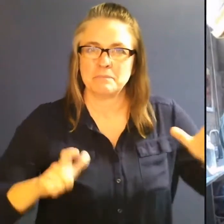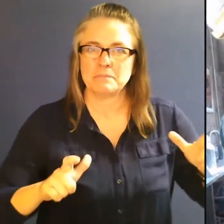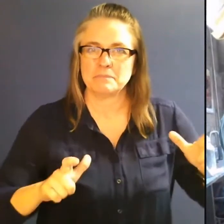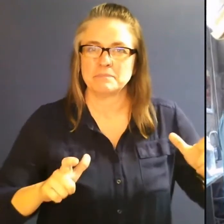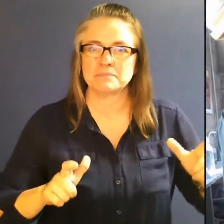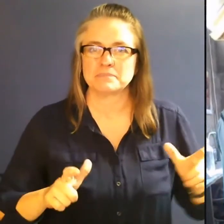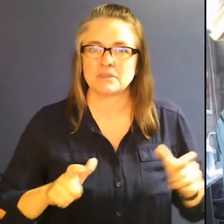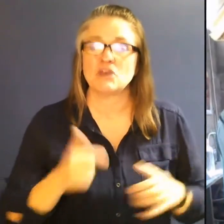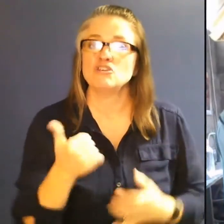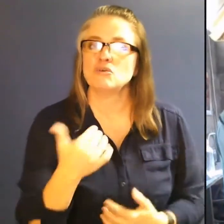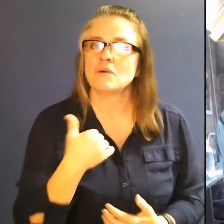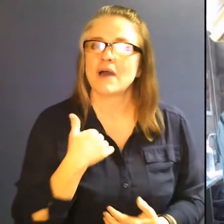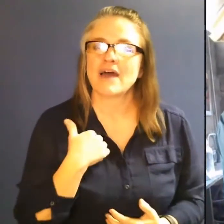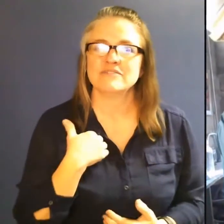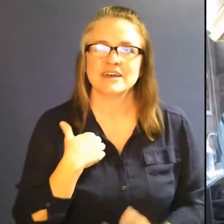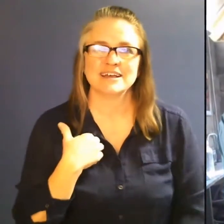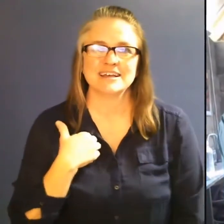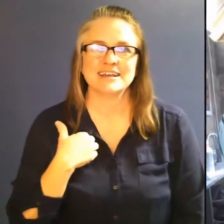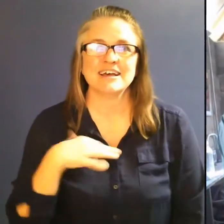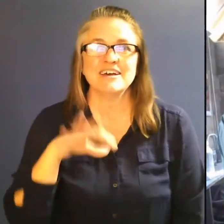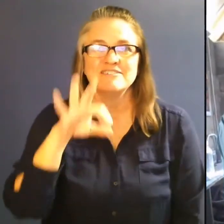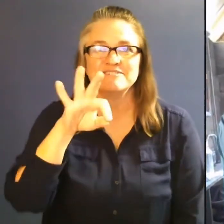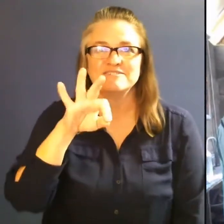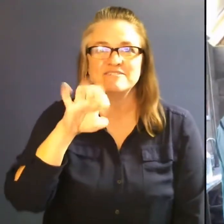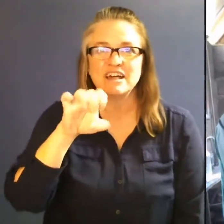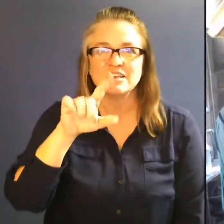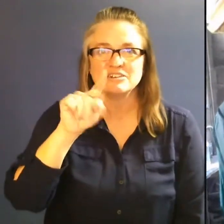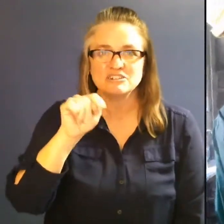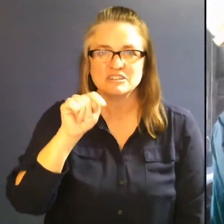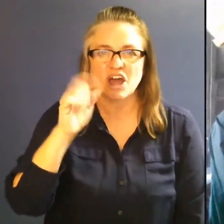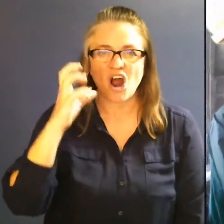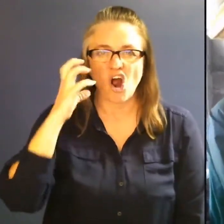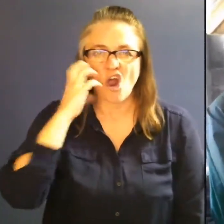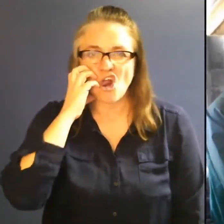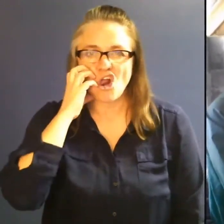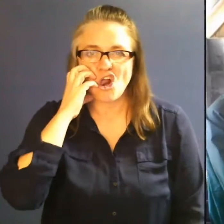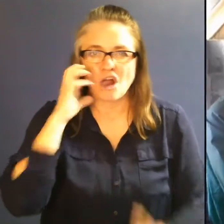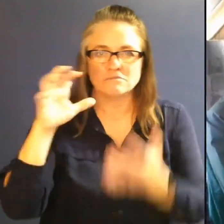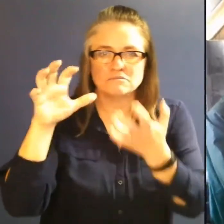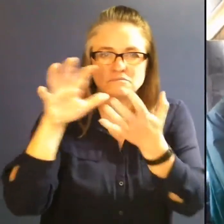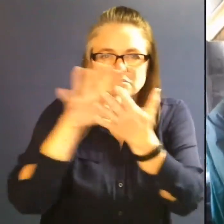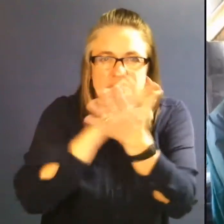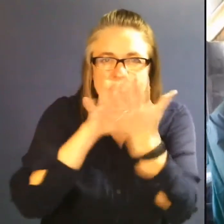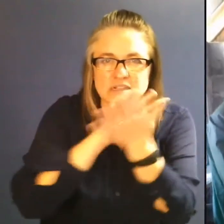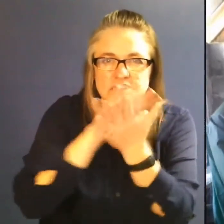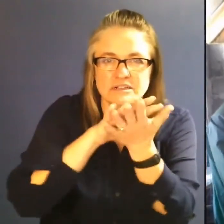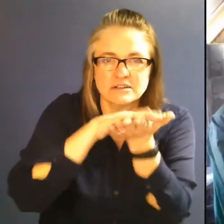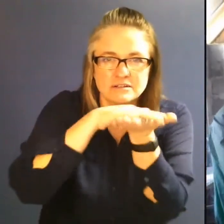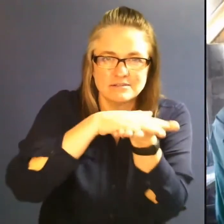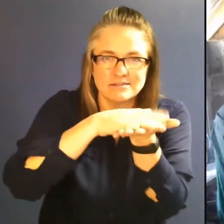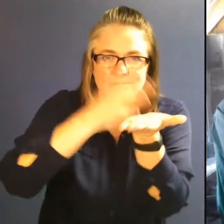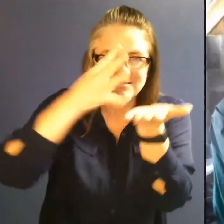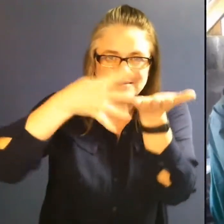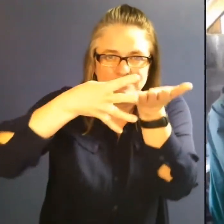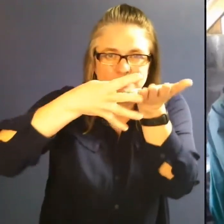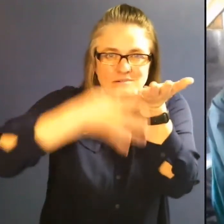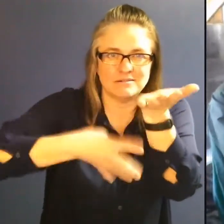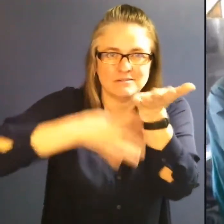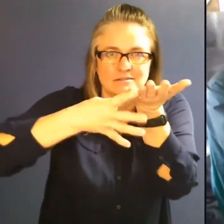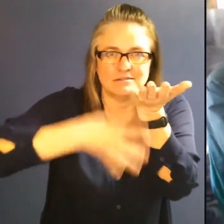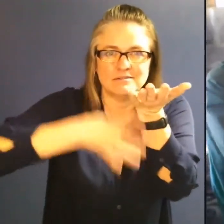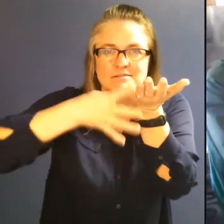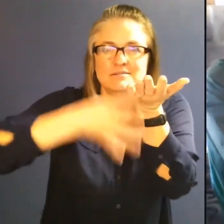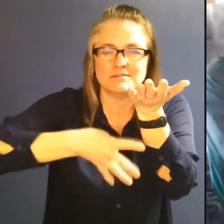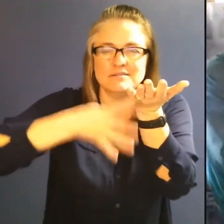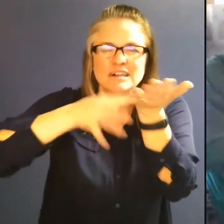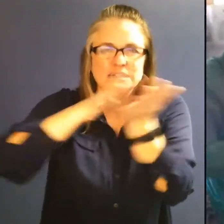filters, okay? You have a thick felt filter right here. And when we put a little one in it, kind of a double